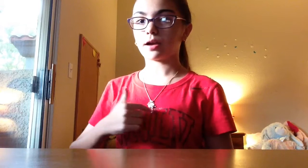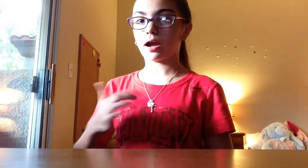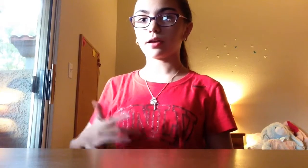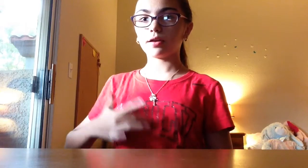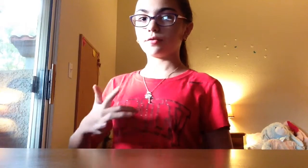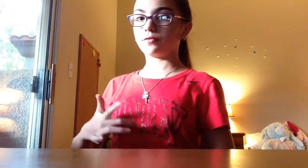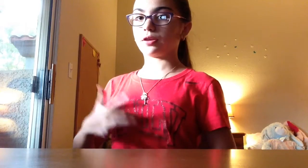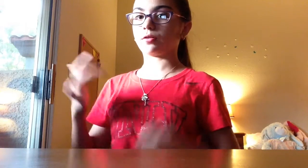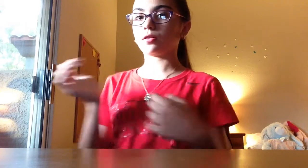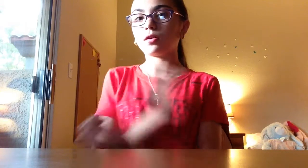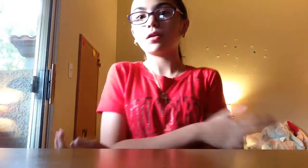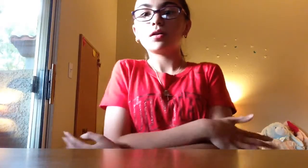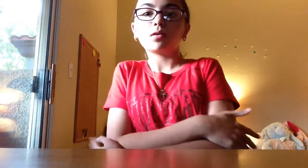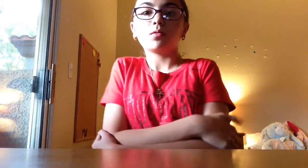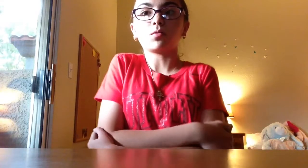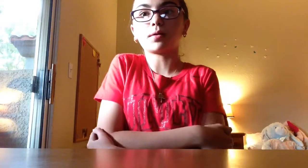I feel warm.